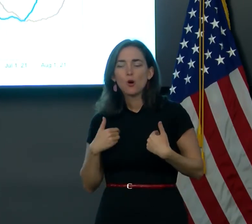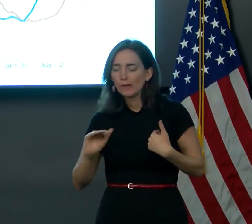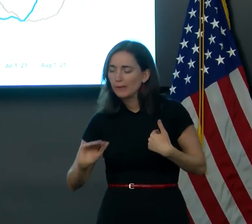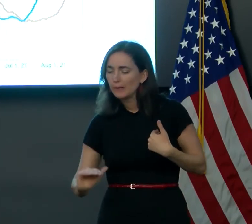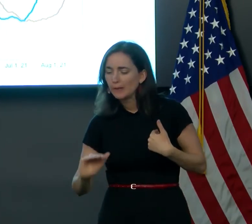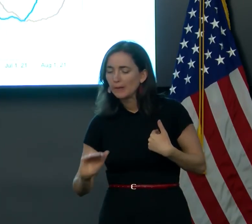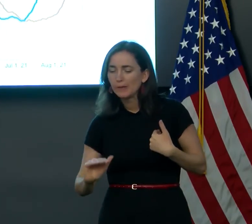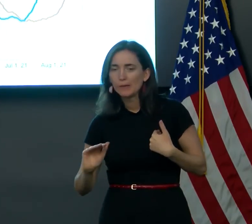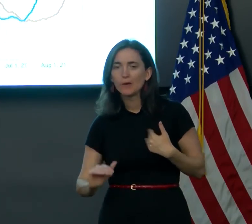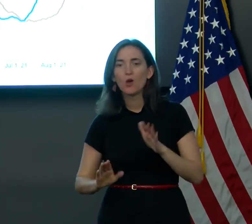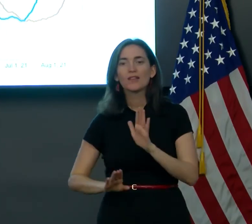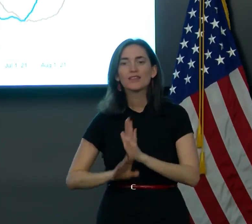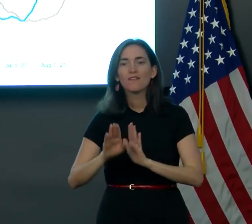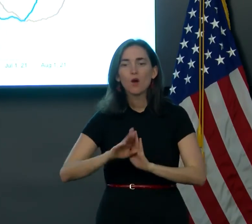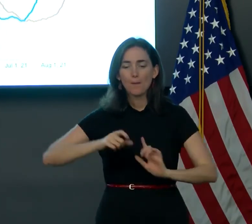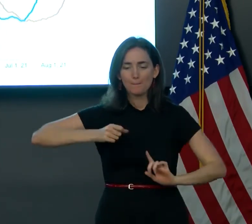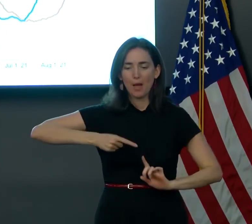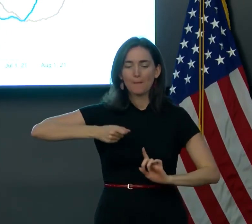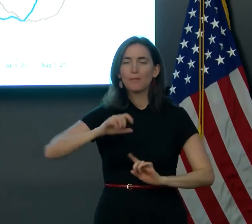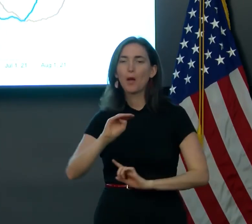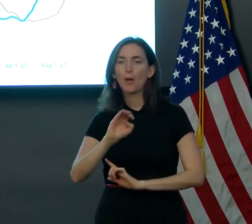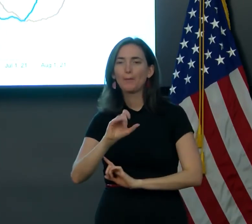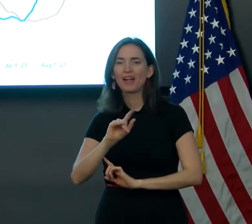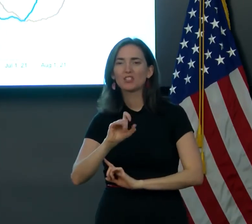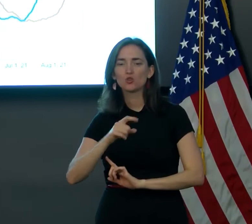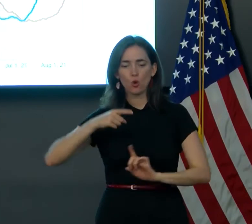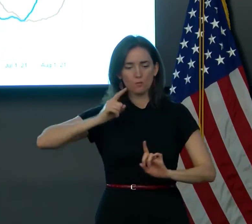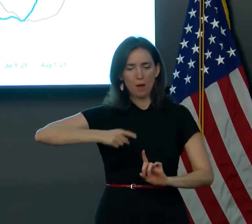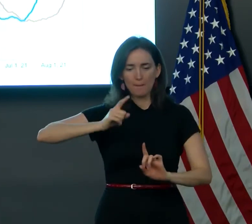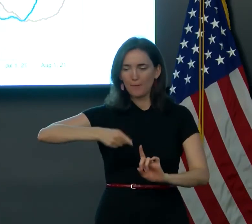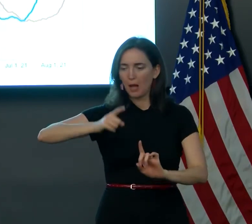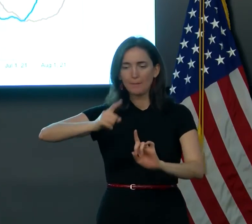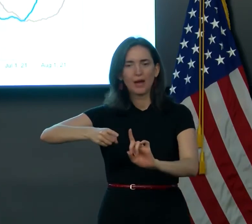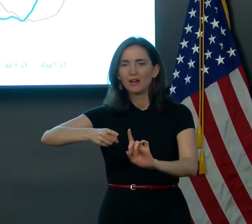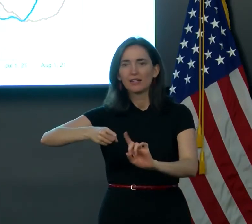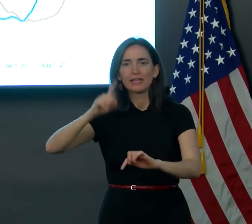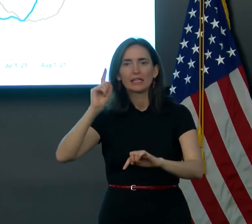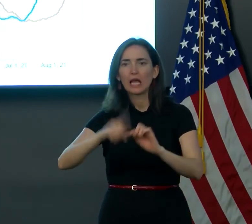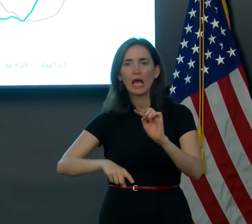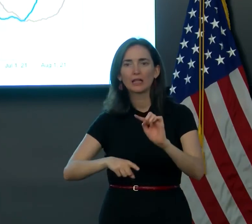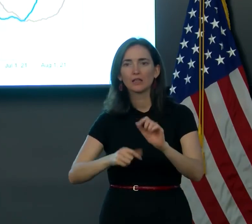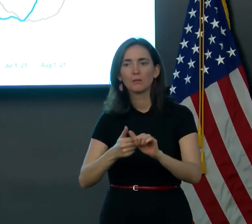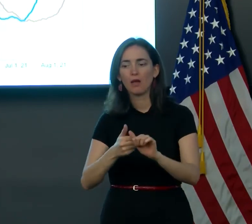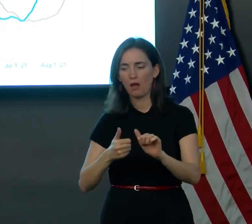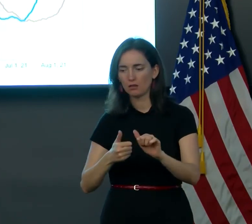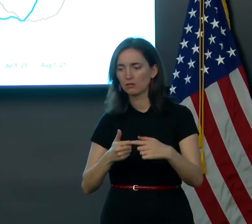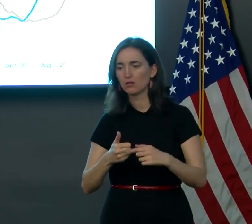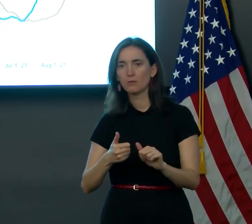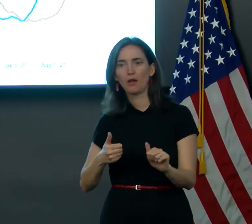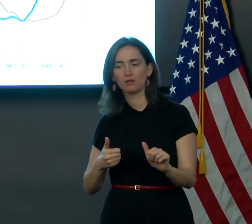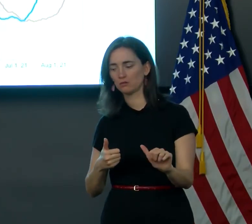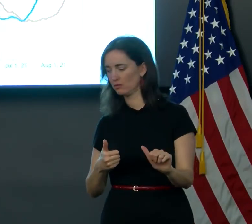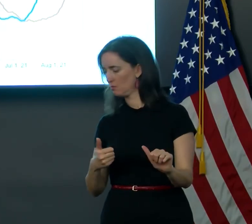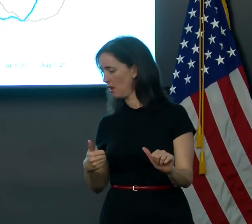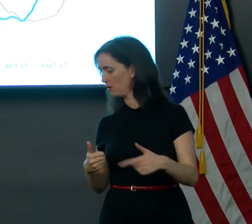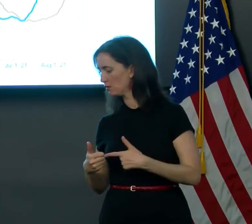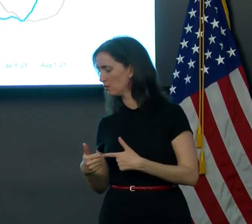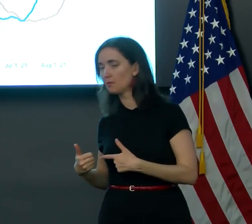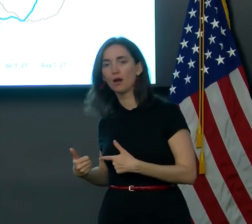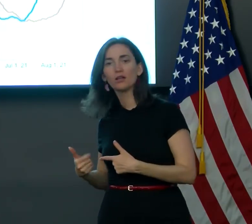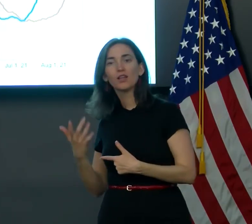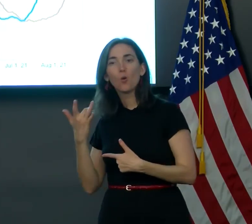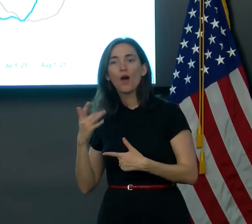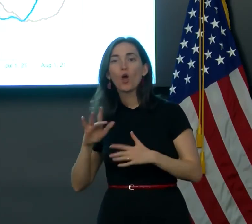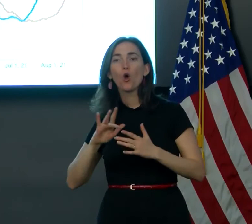to reach their developmental milestones and are falling behind, in fact, because they can't access really key